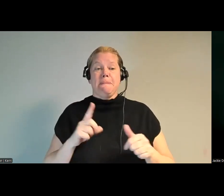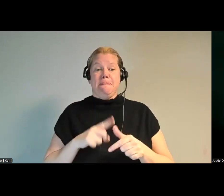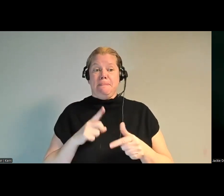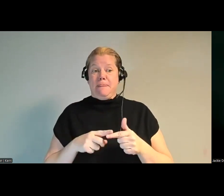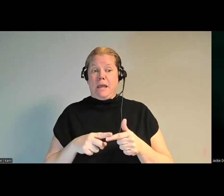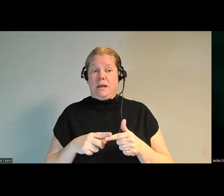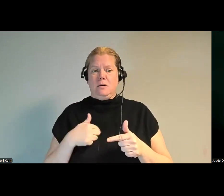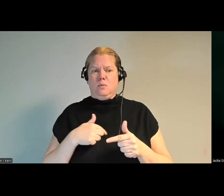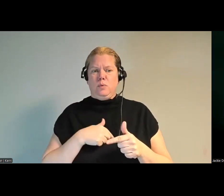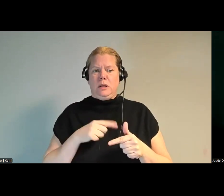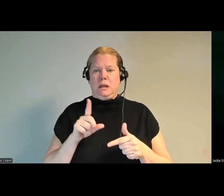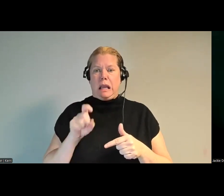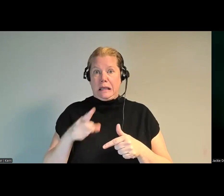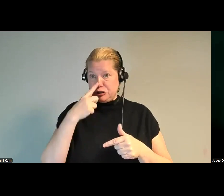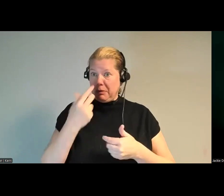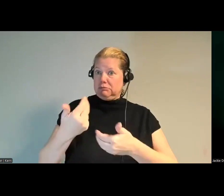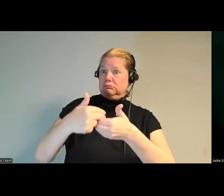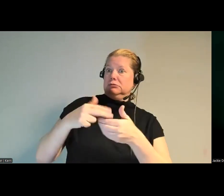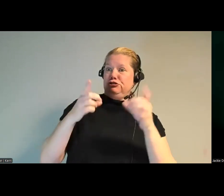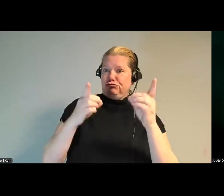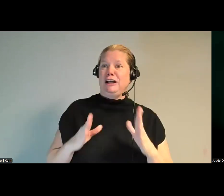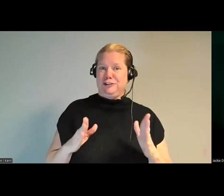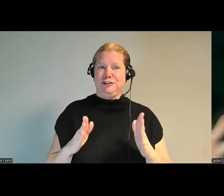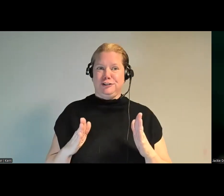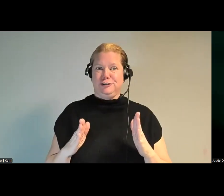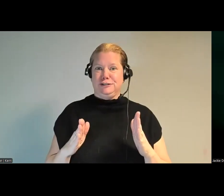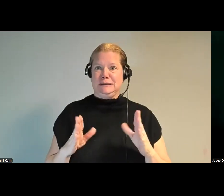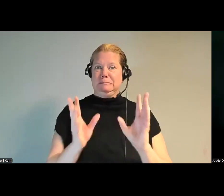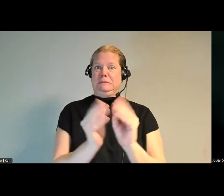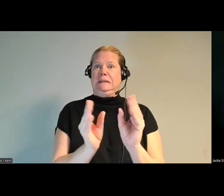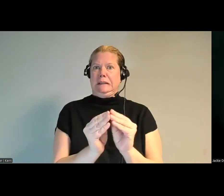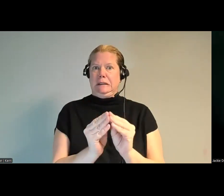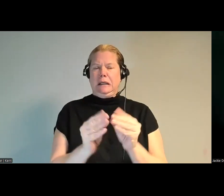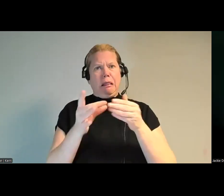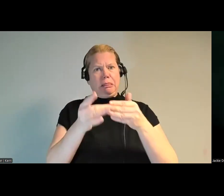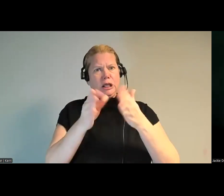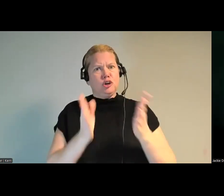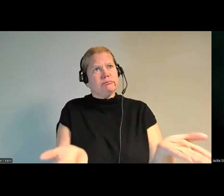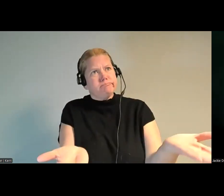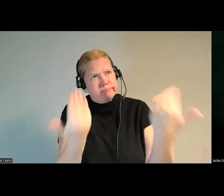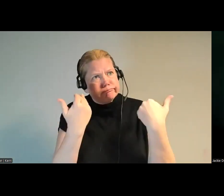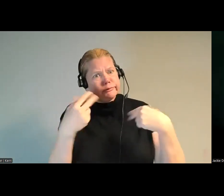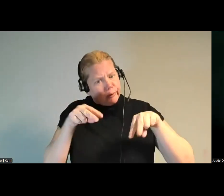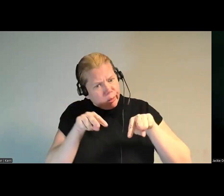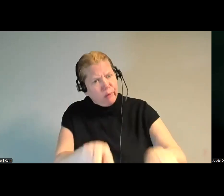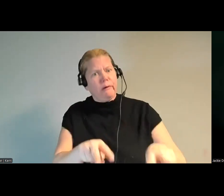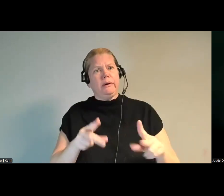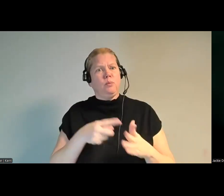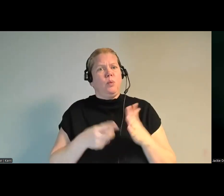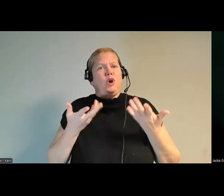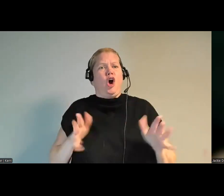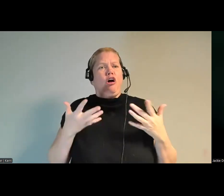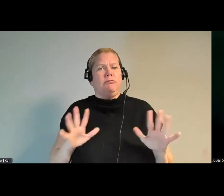asked her to attend our directors level meeting so we could really get the leadership in the room to look at what we had